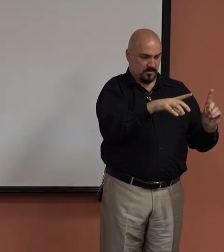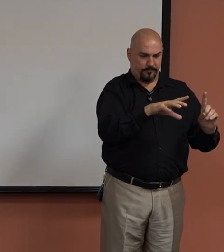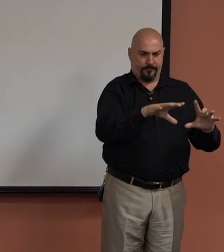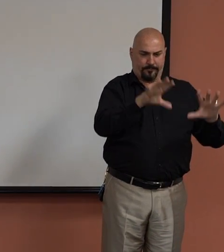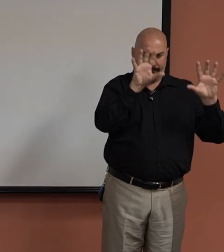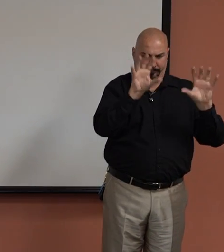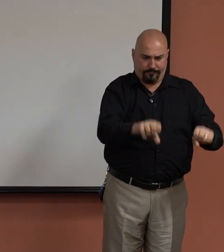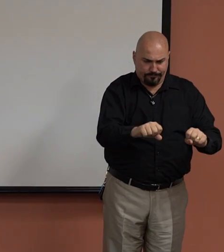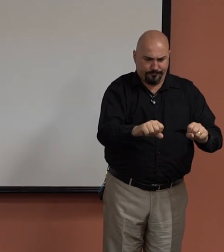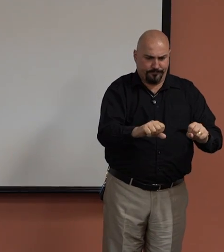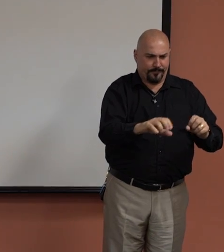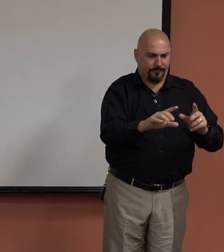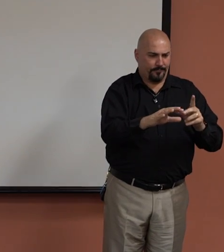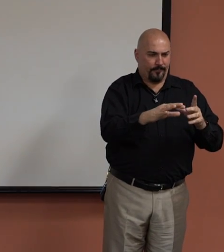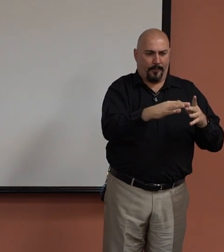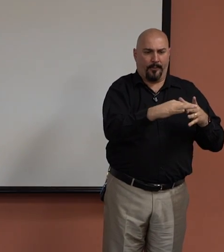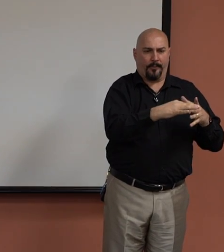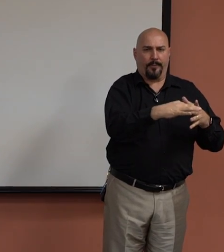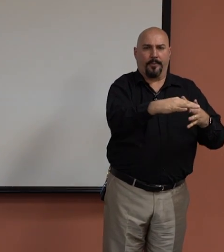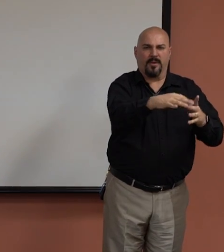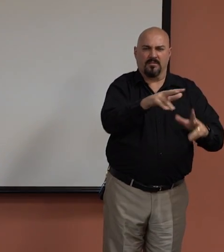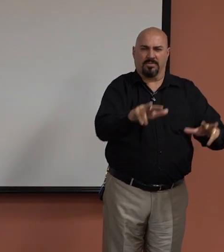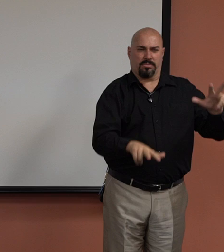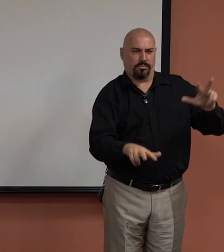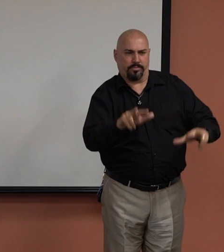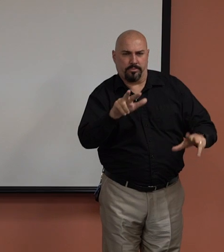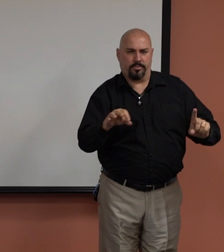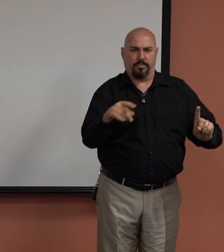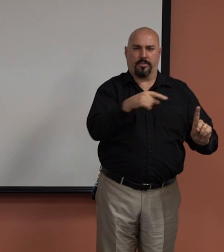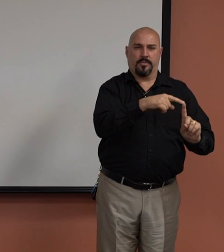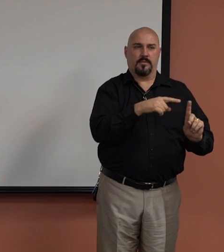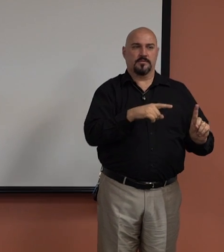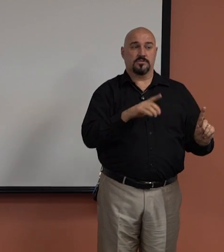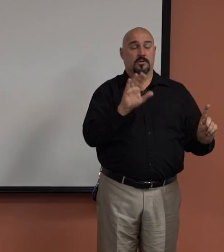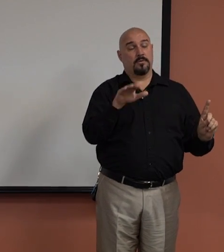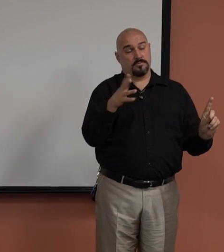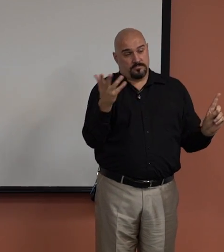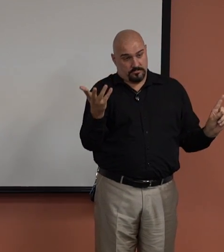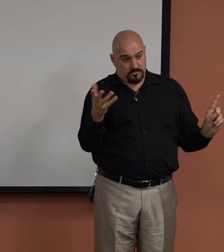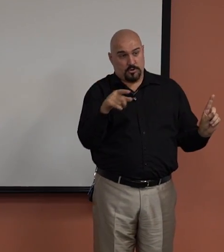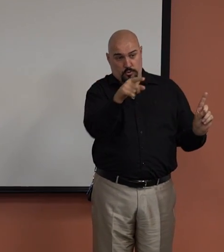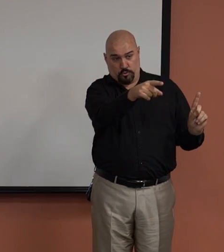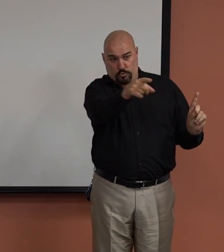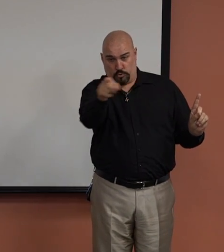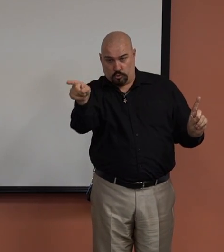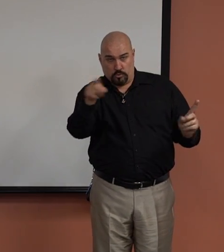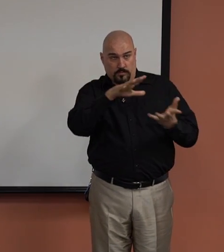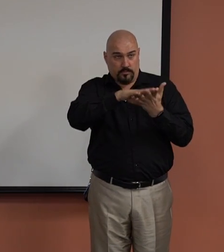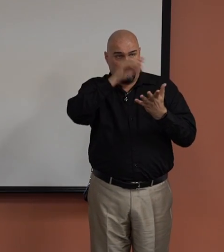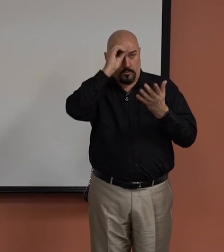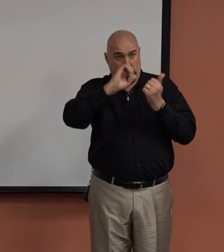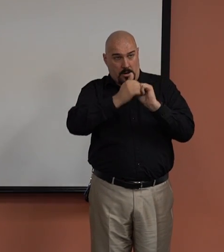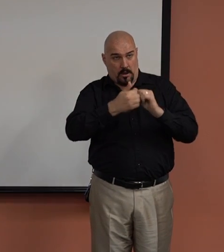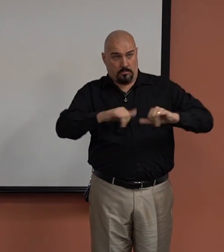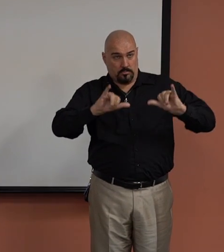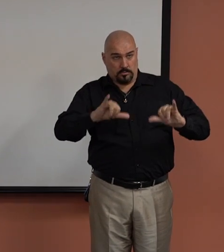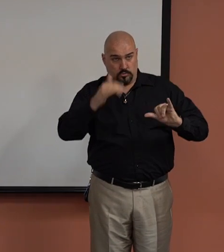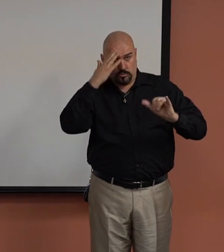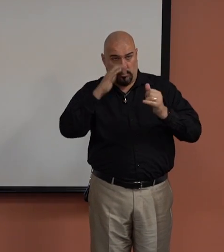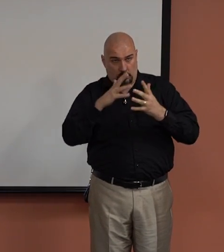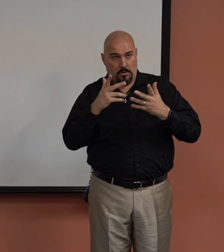then you can then train it as well. And it's a perfect opportunity to educate the family